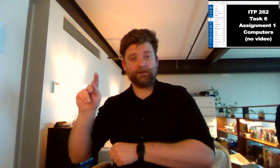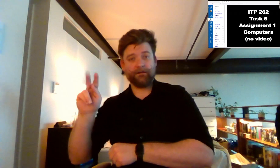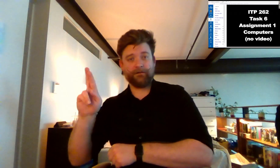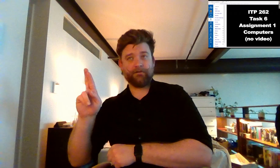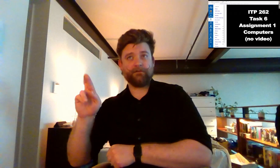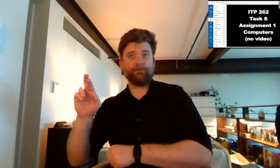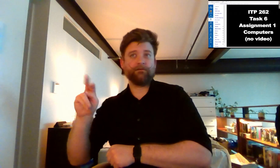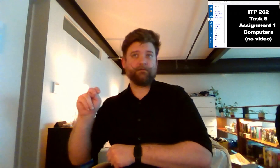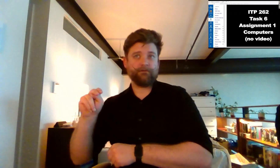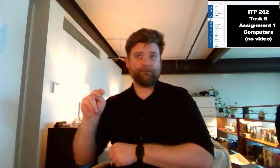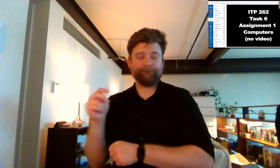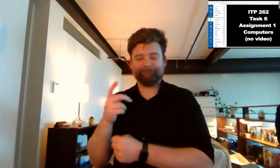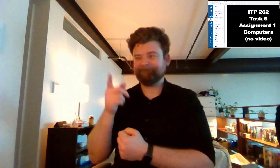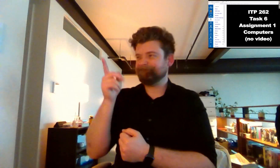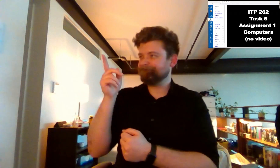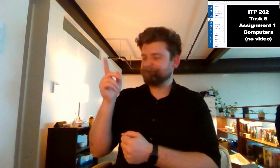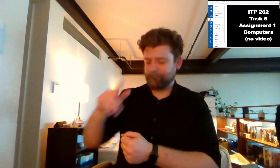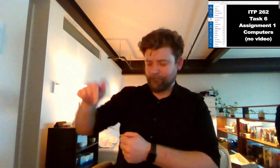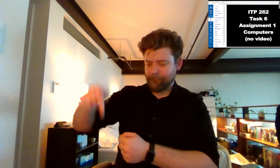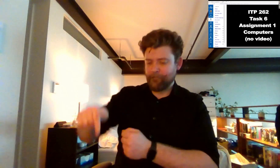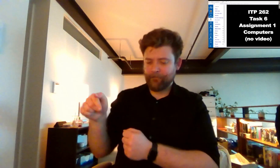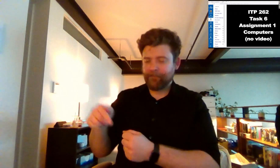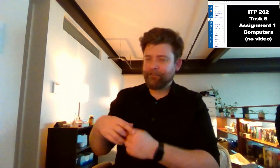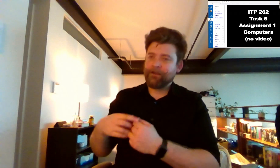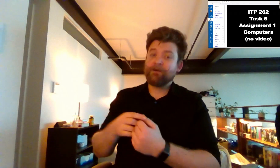Is it proper? No.